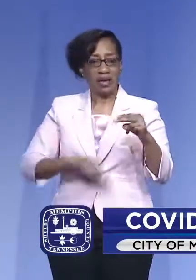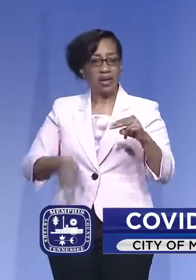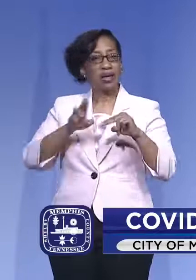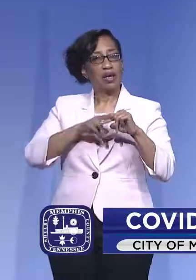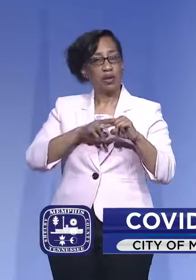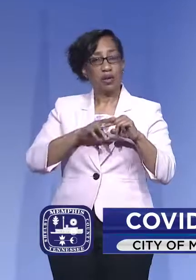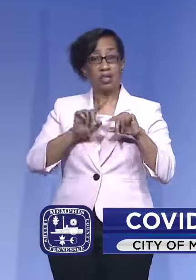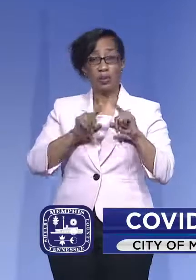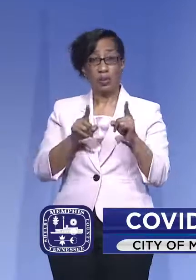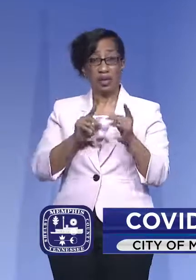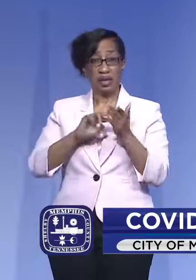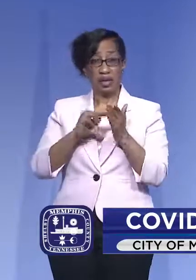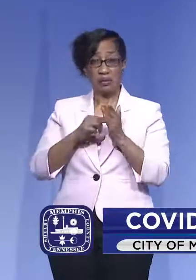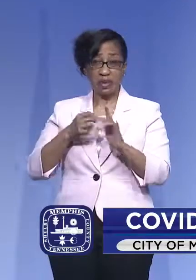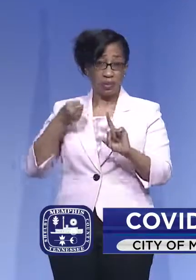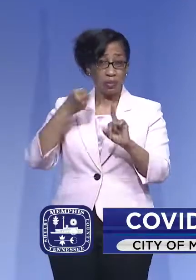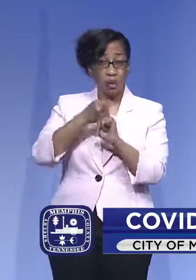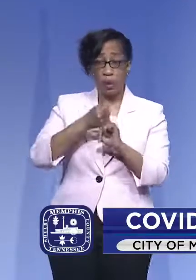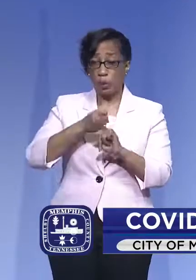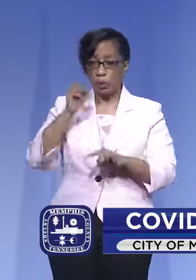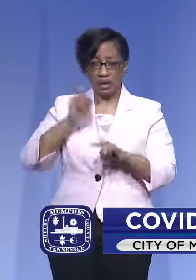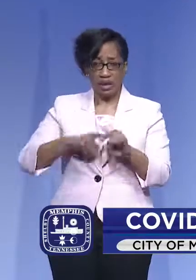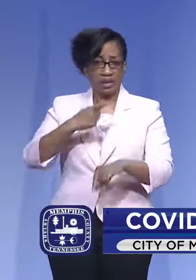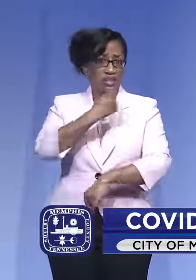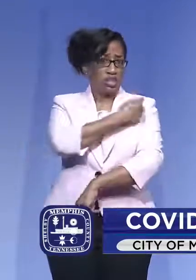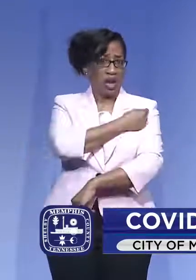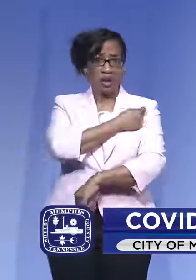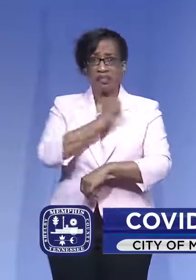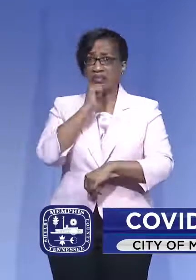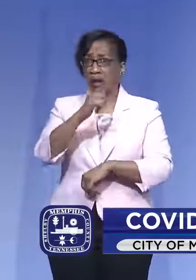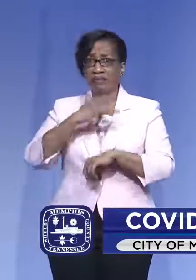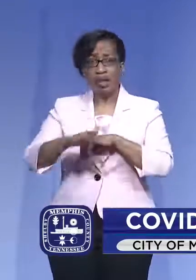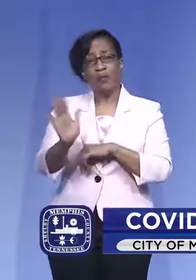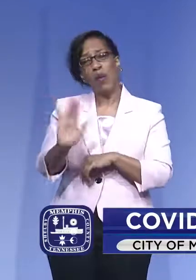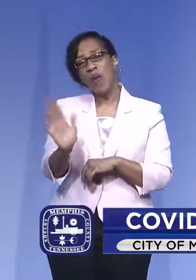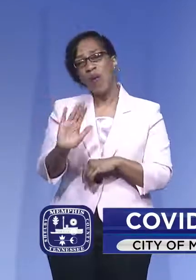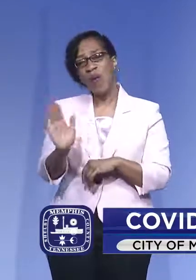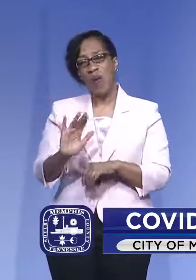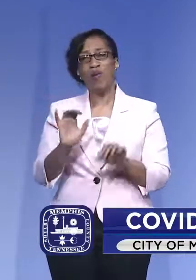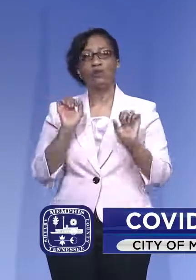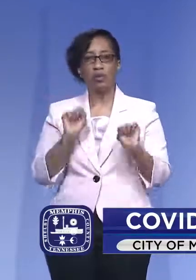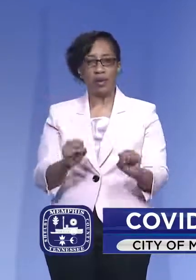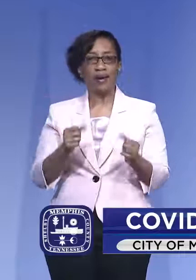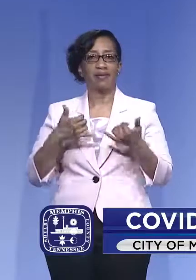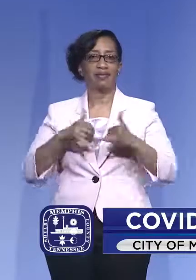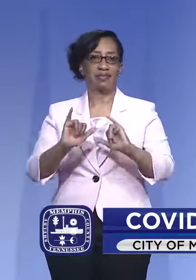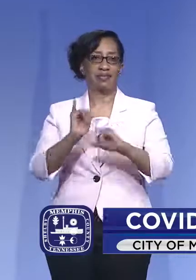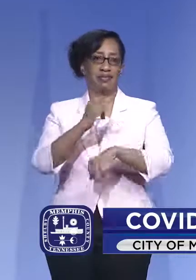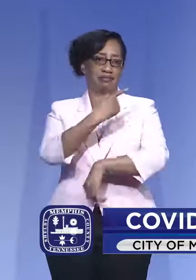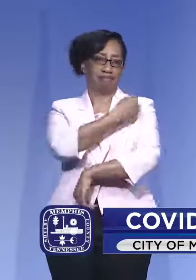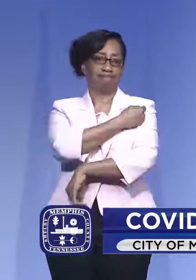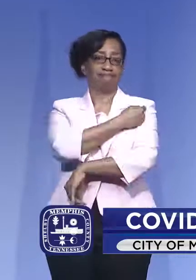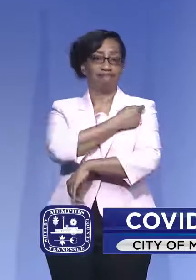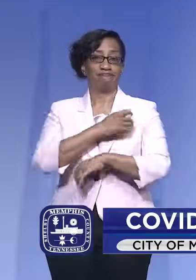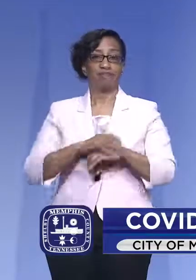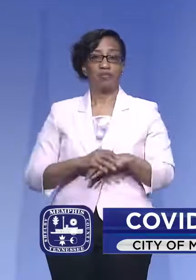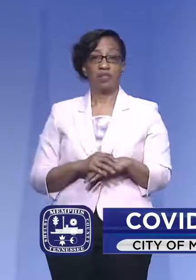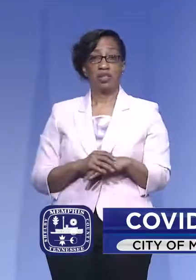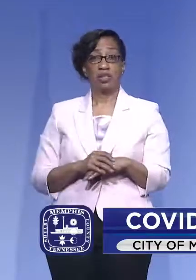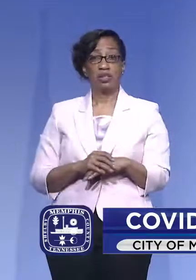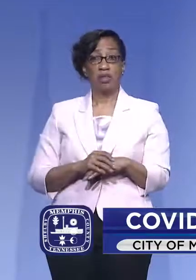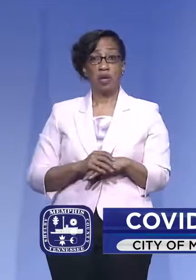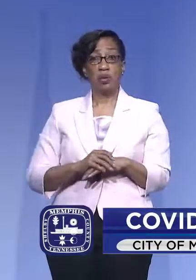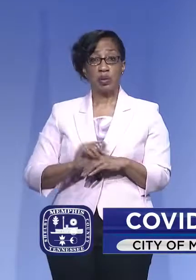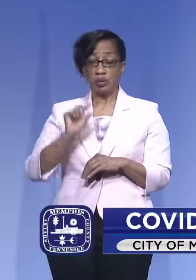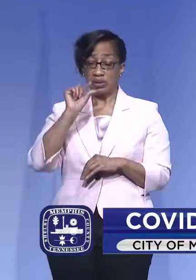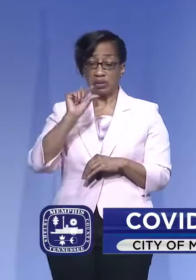that would impact our ability to deliver in any case, and certainly not near our maximum capacity. So it was a small percentage